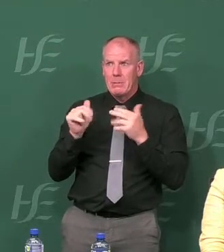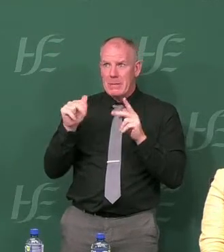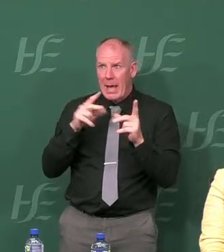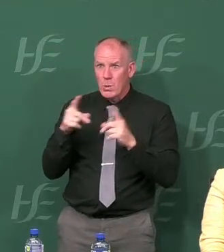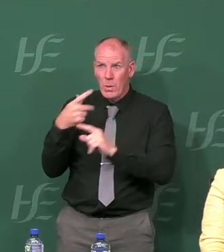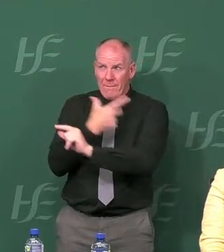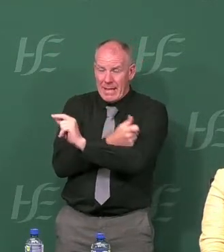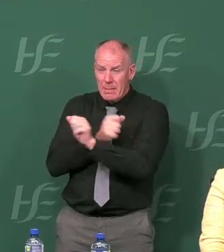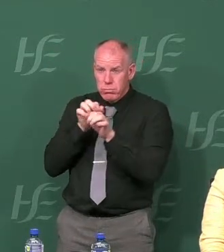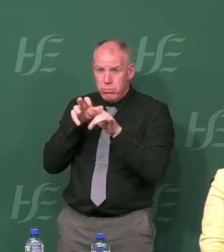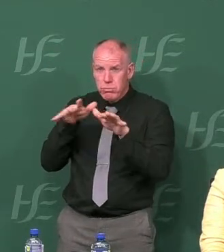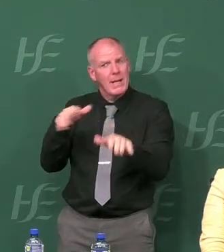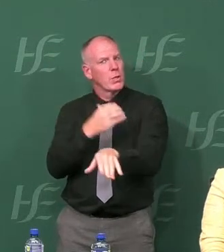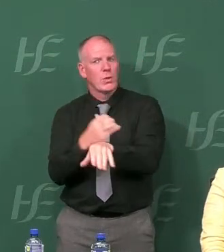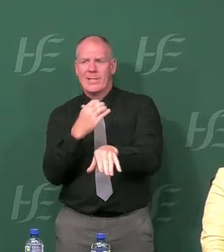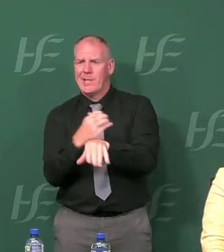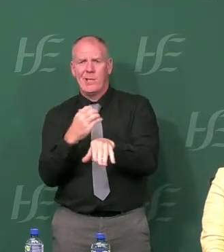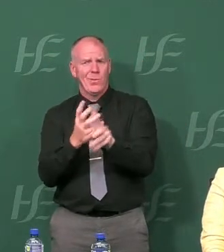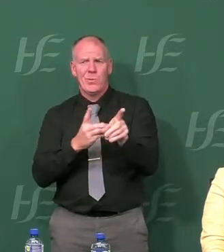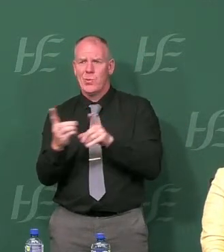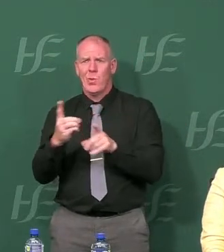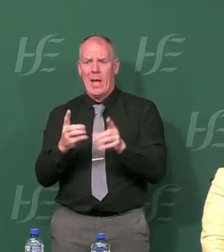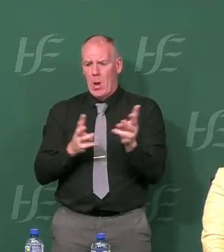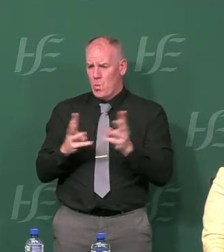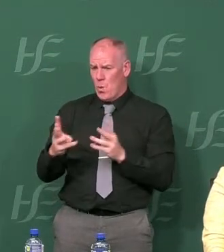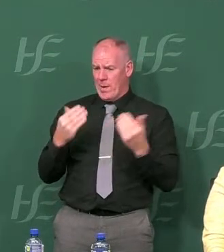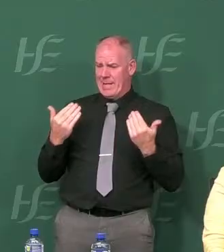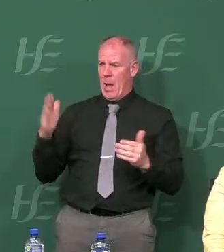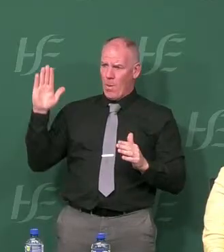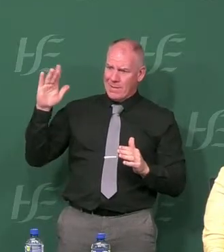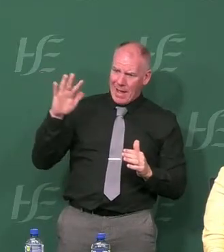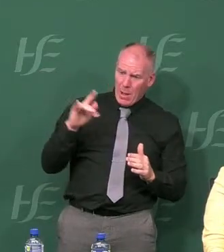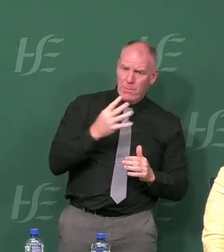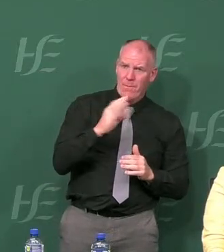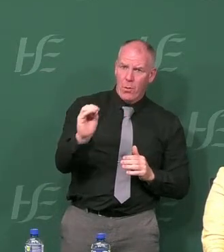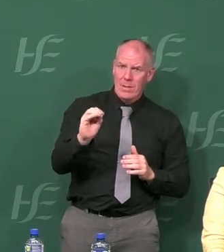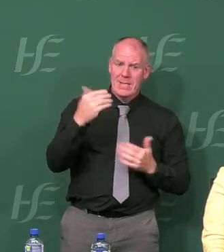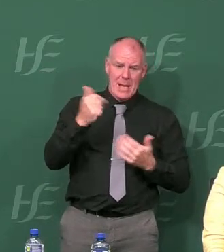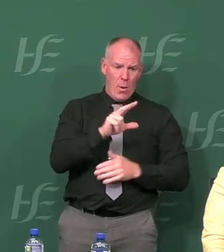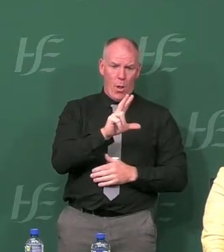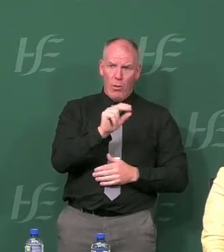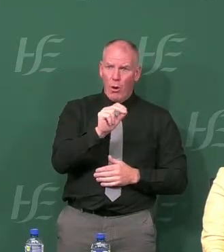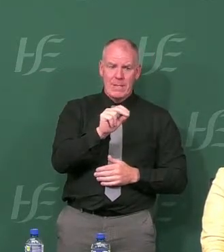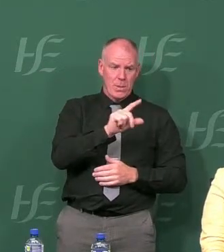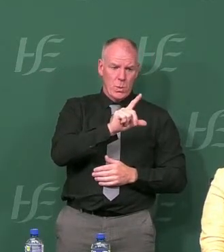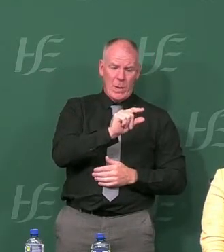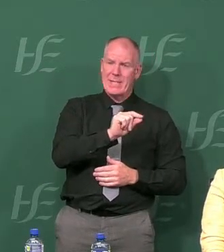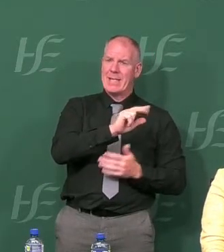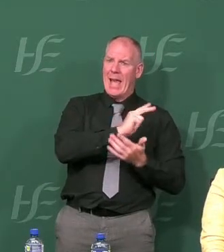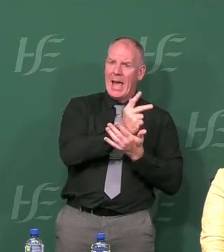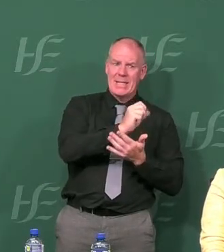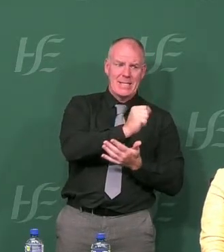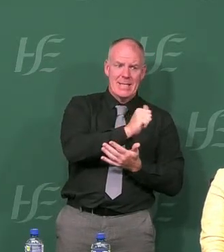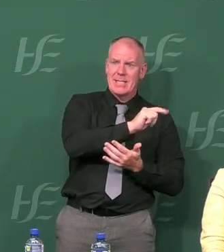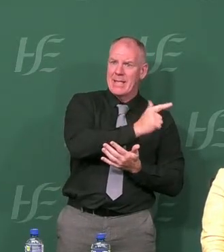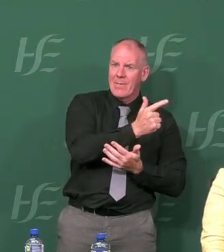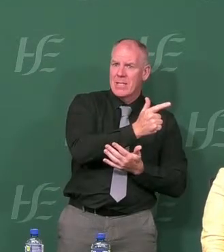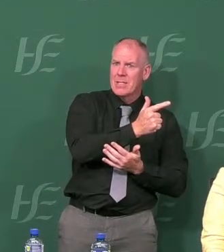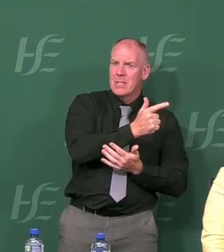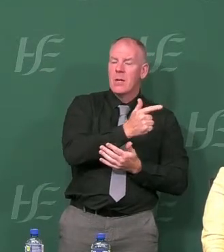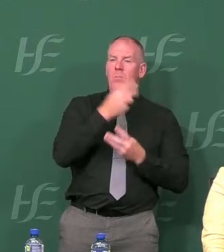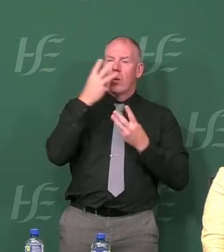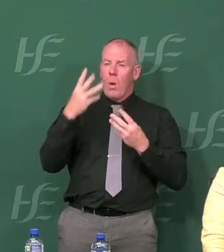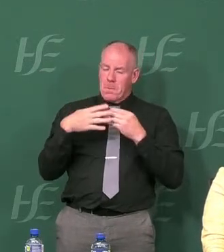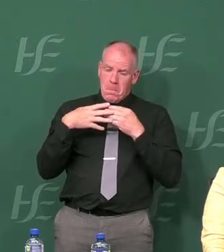can get. And that's what we're continuing with. It's worked all the way to the 40s, as we're now vaccinating 30s, 20s and 18s, 16s and 17s. We want to